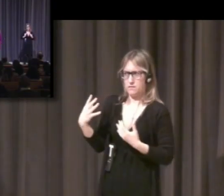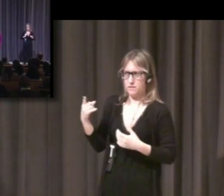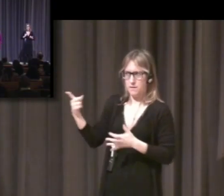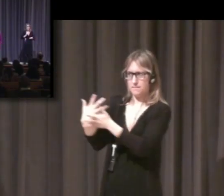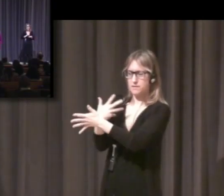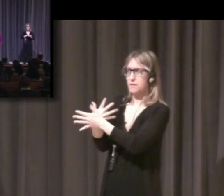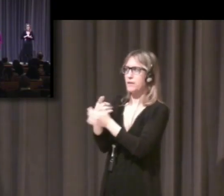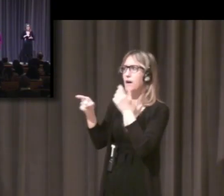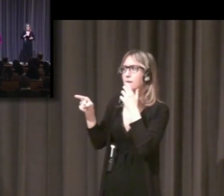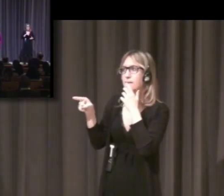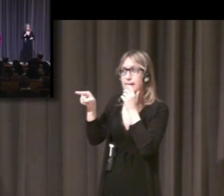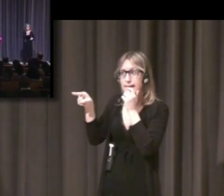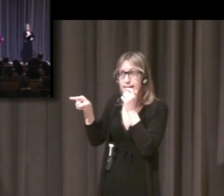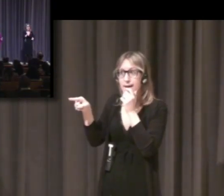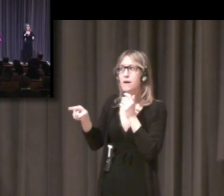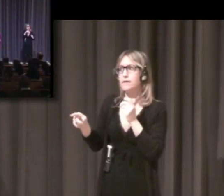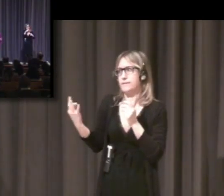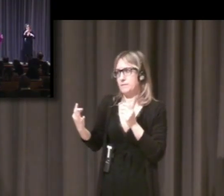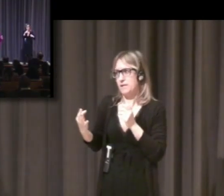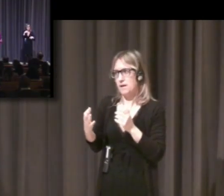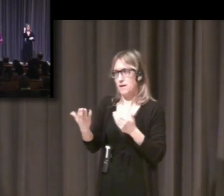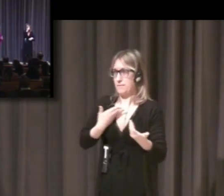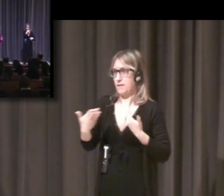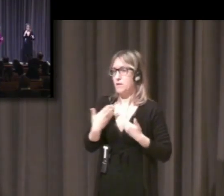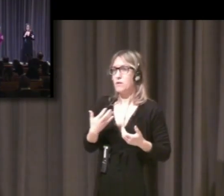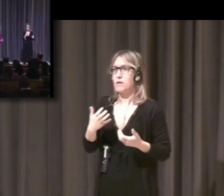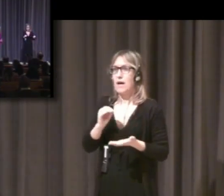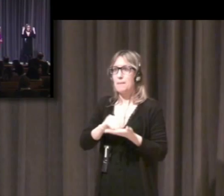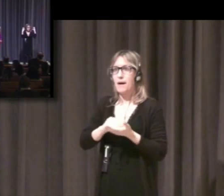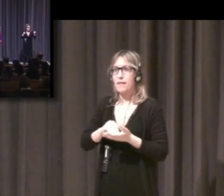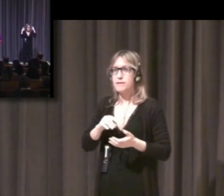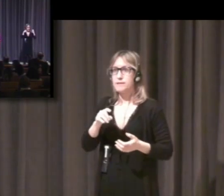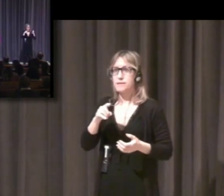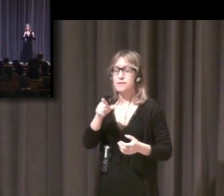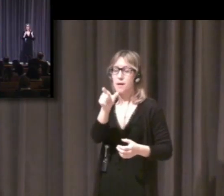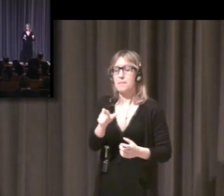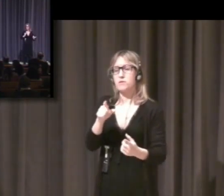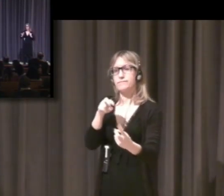they have no idea what he's saying. Then he knows he has to go back for training again.